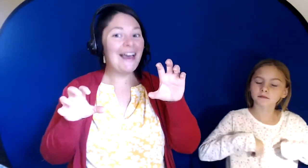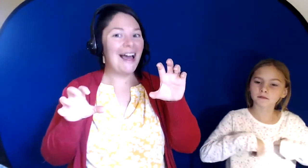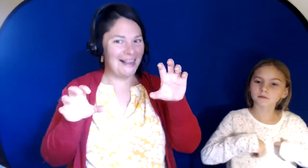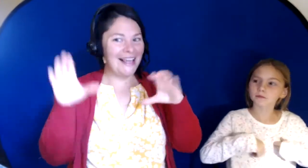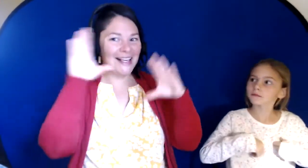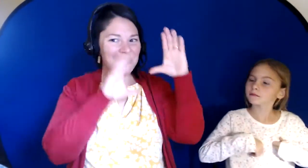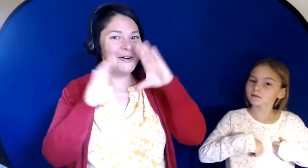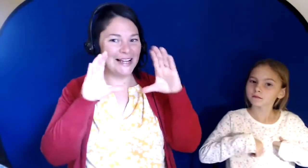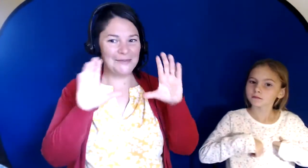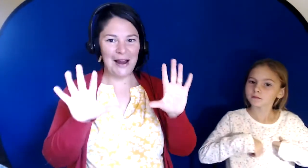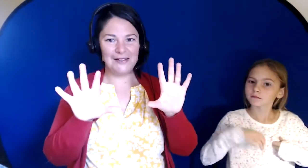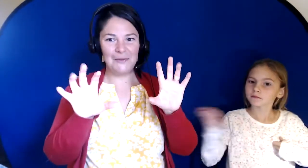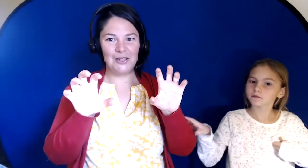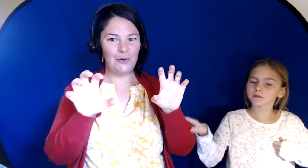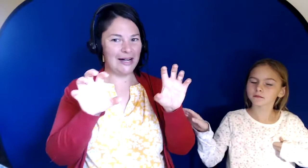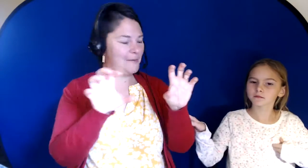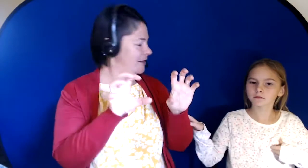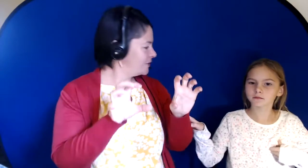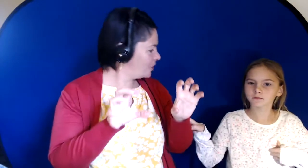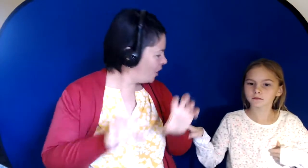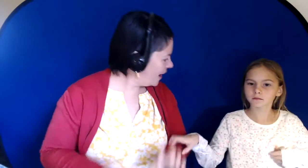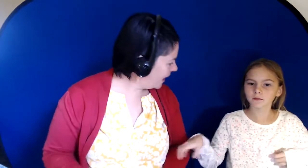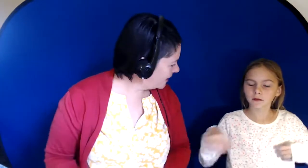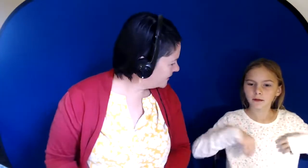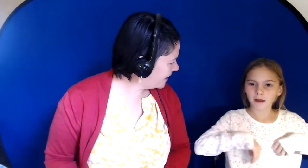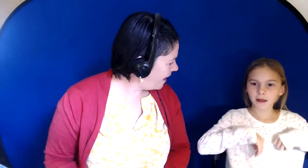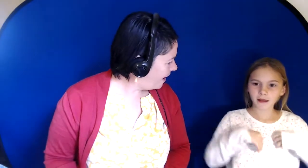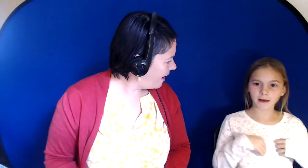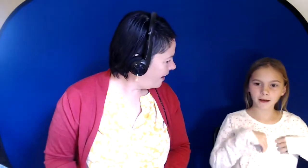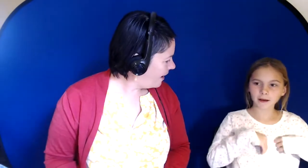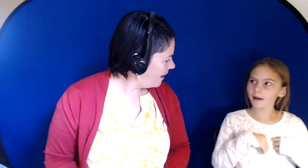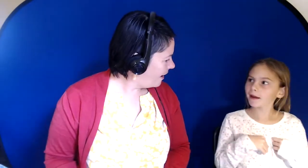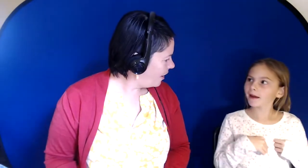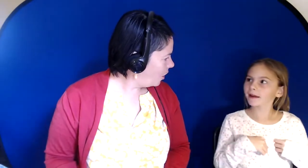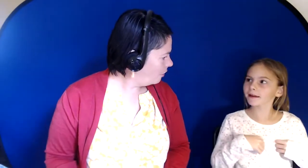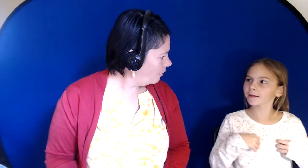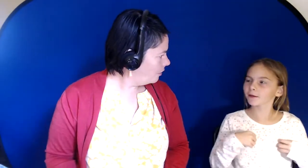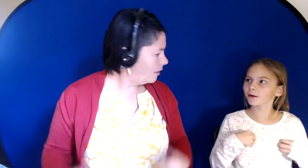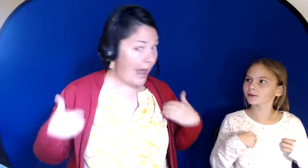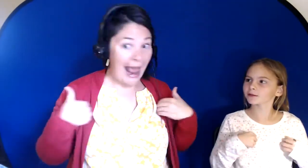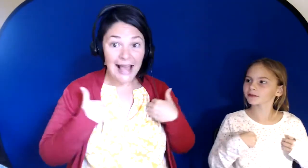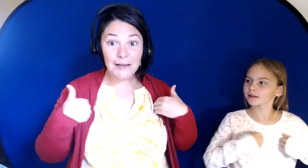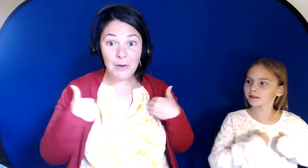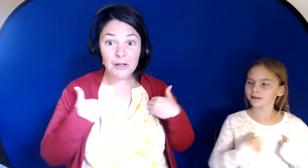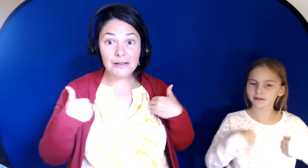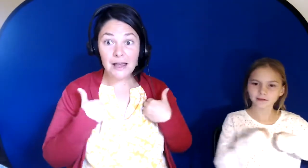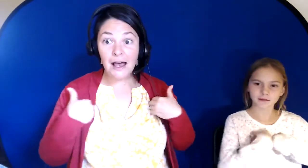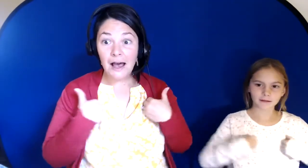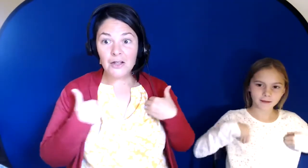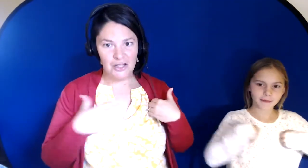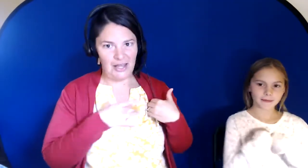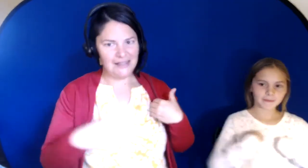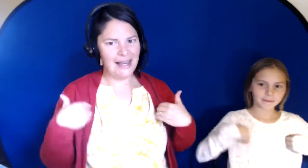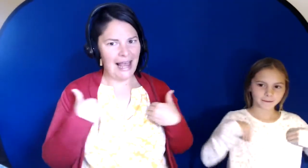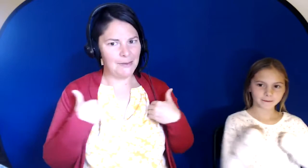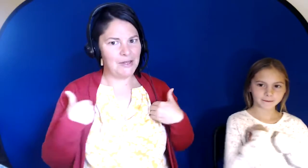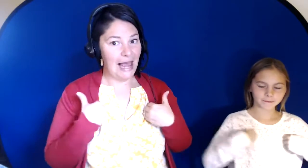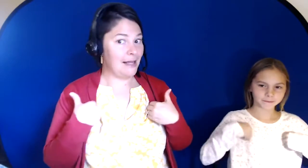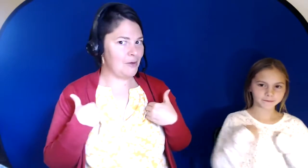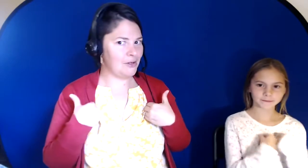think exploring inspired someone. So we're going to make those claw hands. Oh, animals. She does like animals. Animals are a noun,